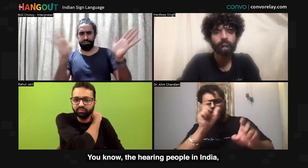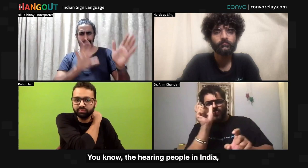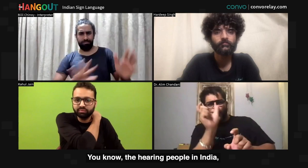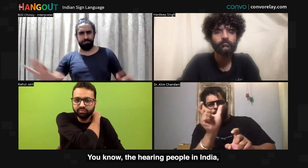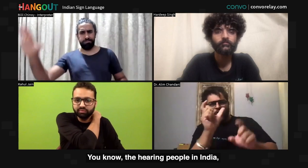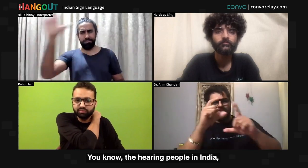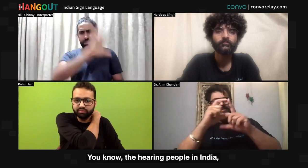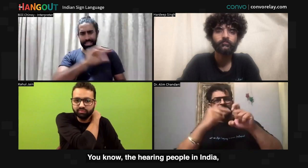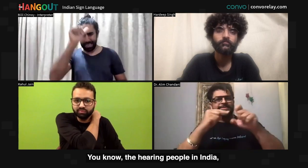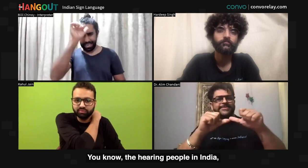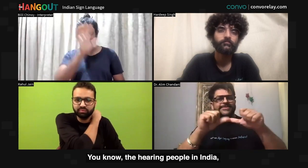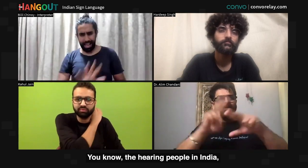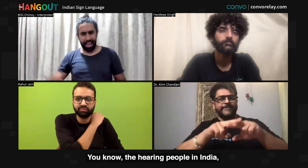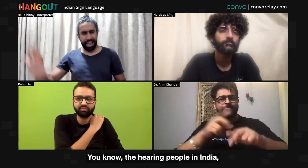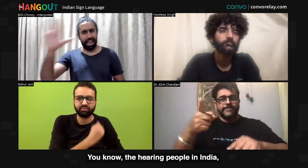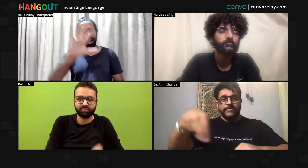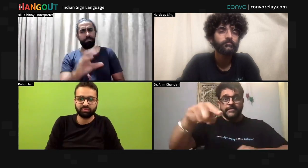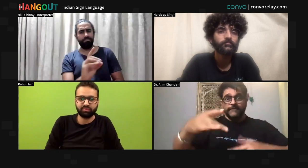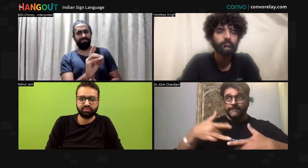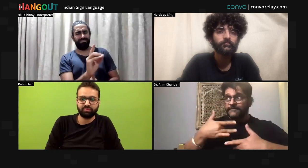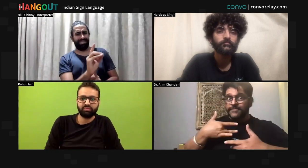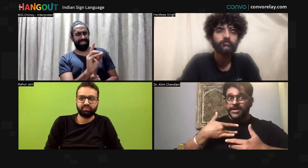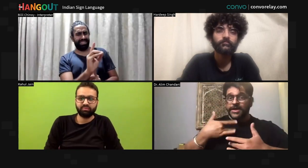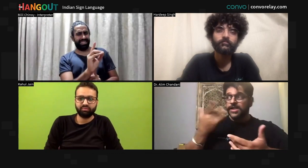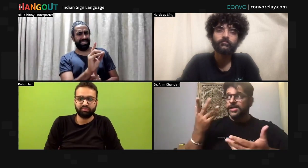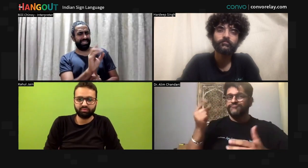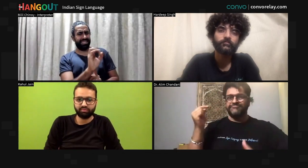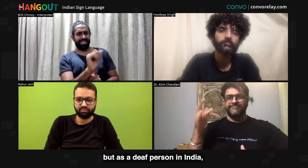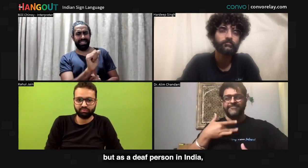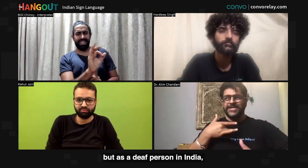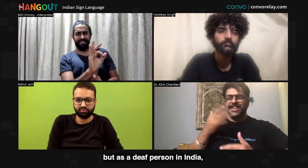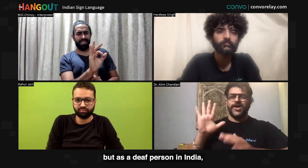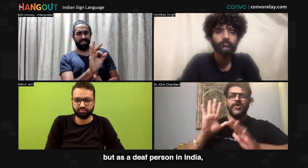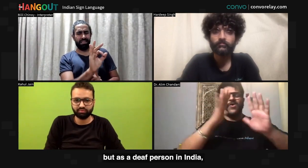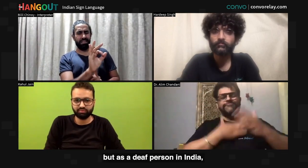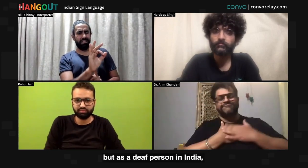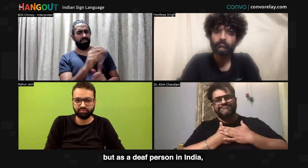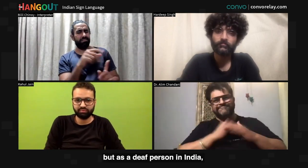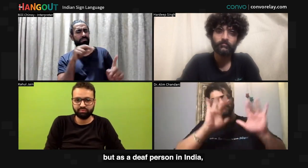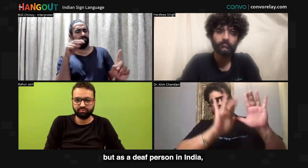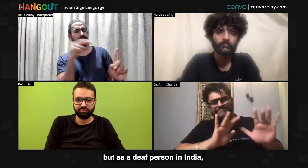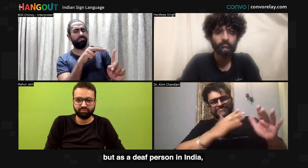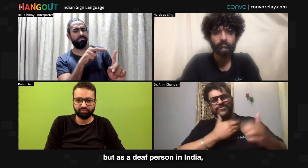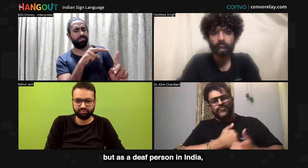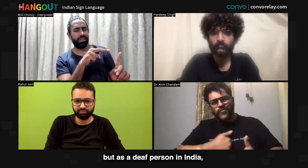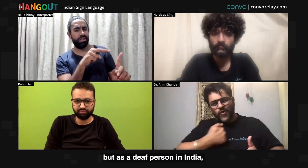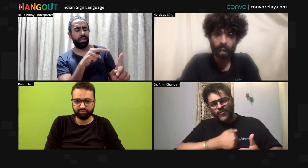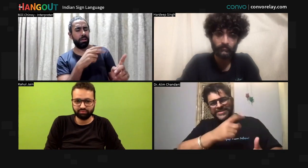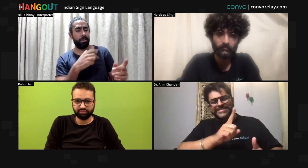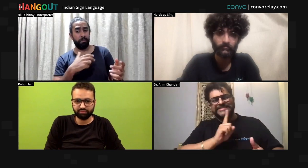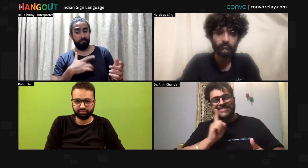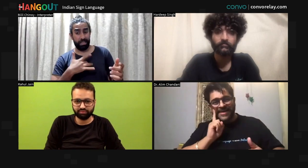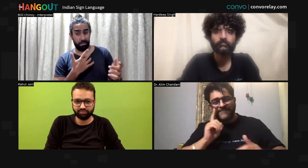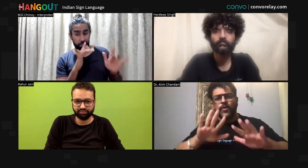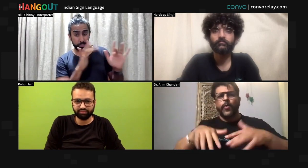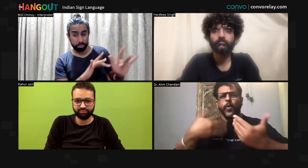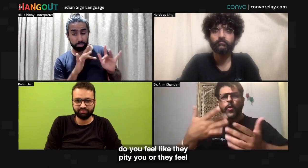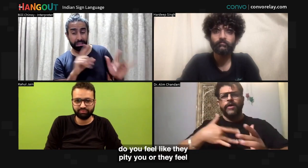you know, and the hearing people in India, um, but as a deaf person in India, um, do you